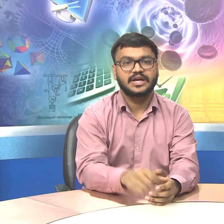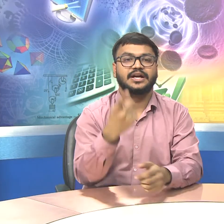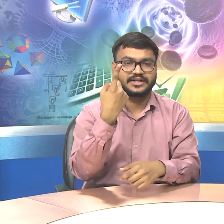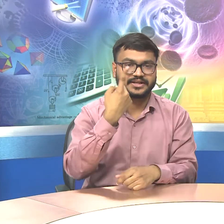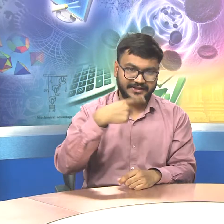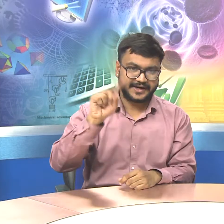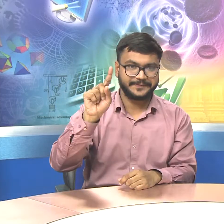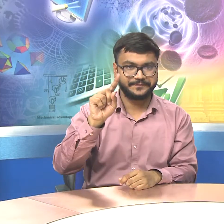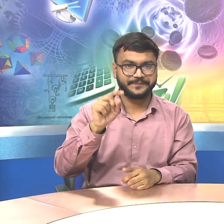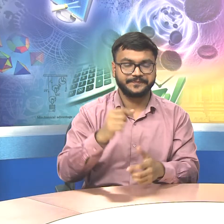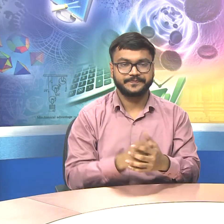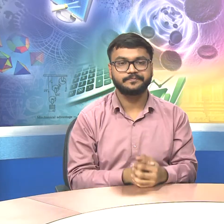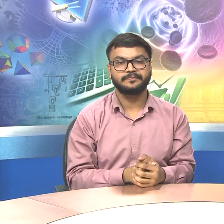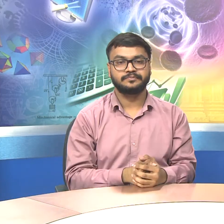And the answer is true.